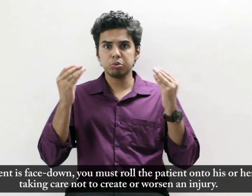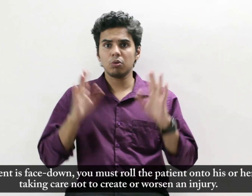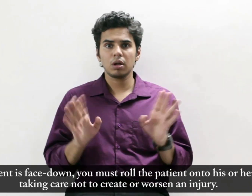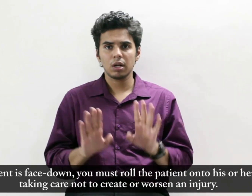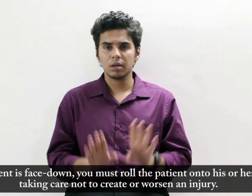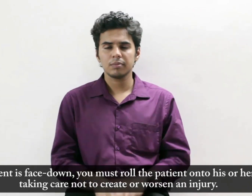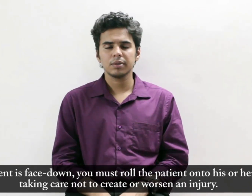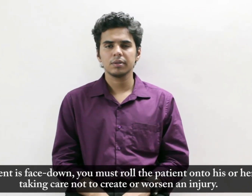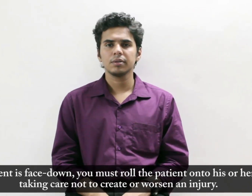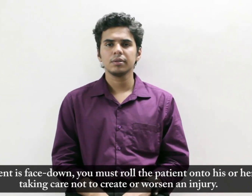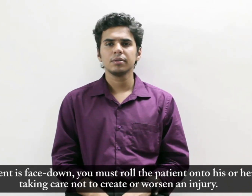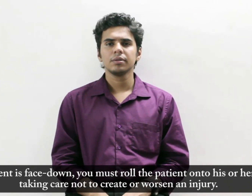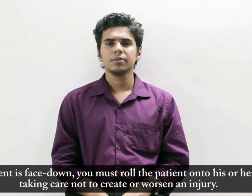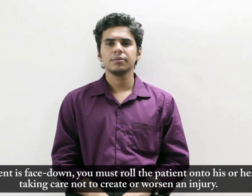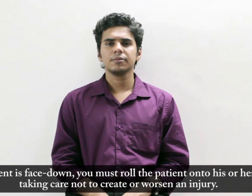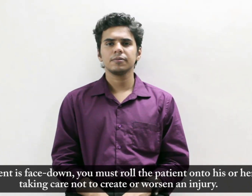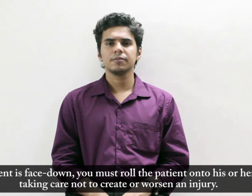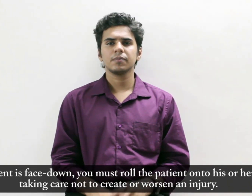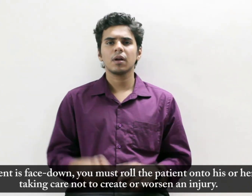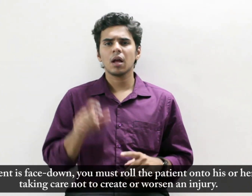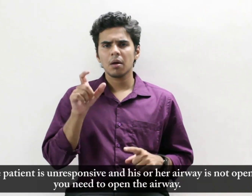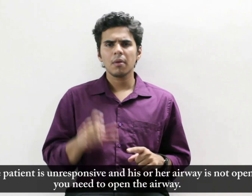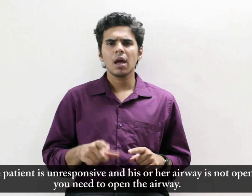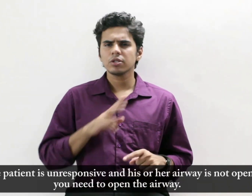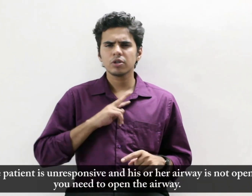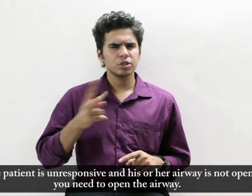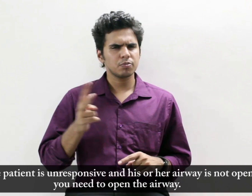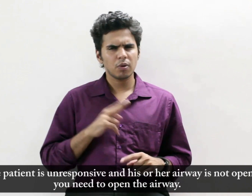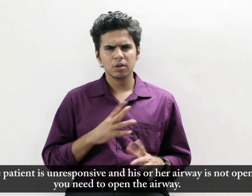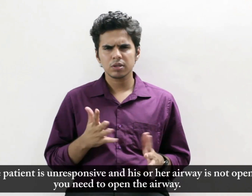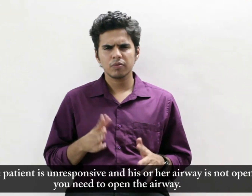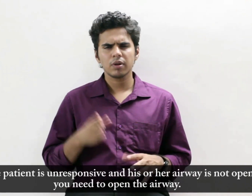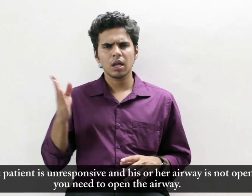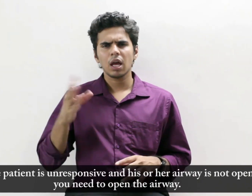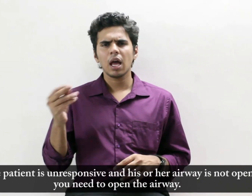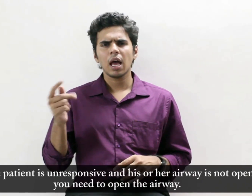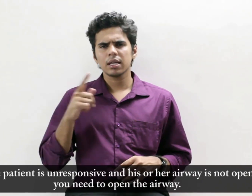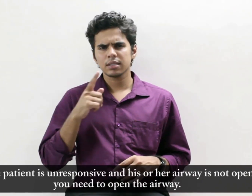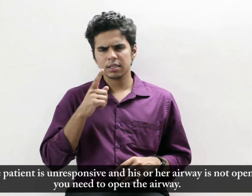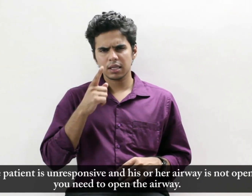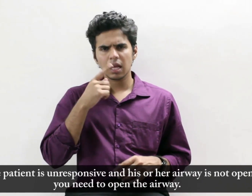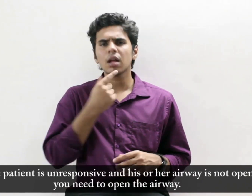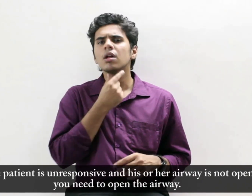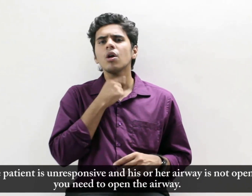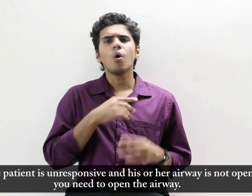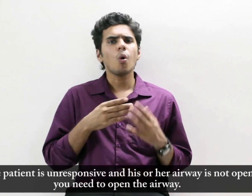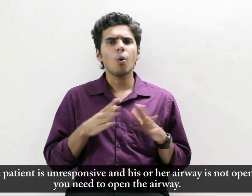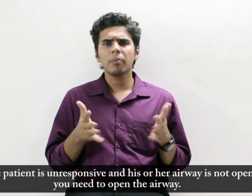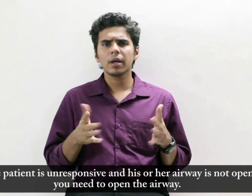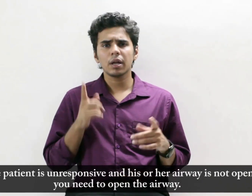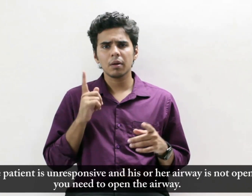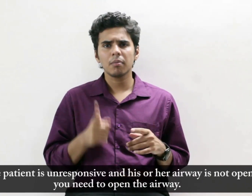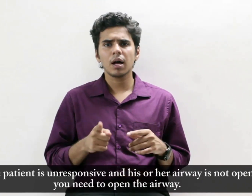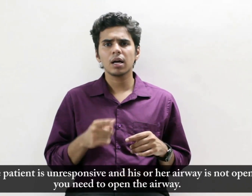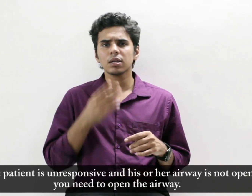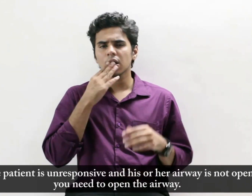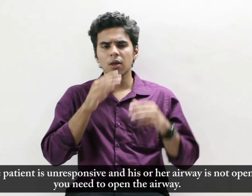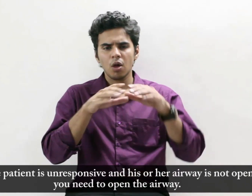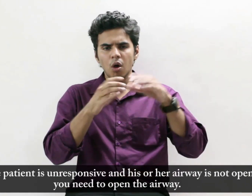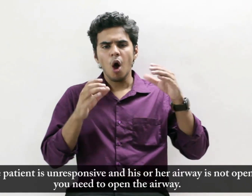worsen an injury. If the patient is unresponsive and his or her airway is not open, you need to open